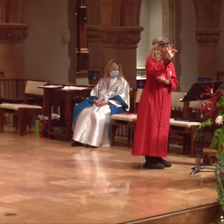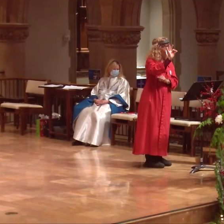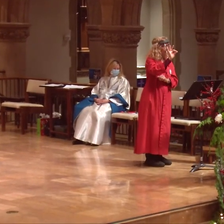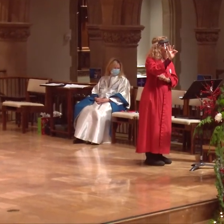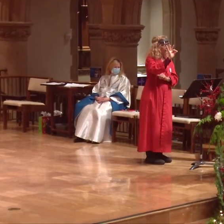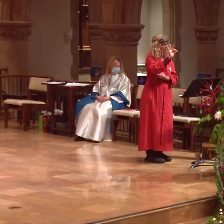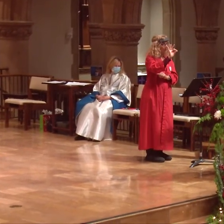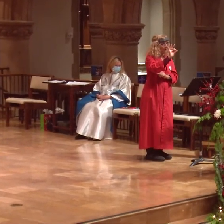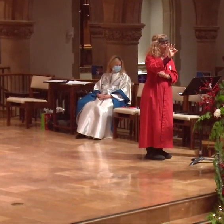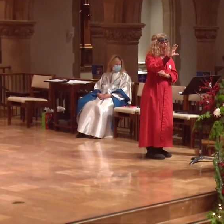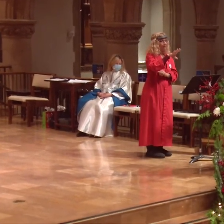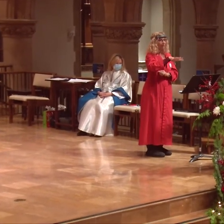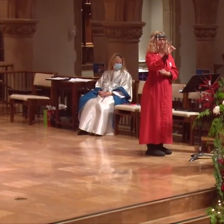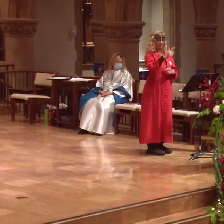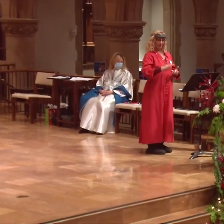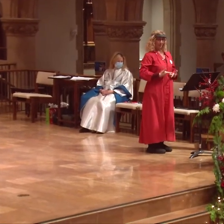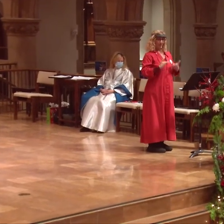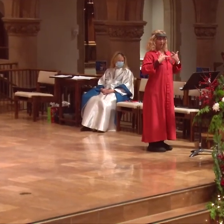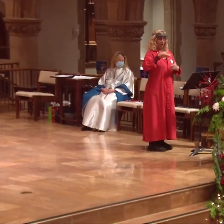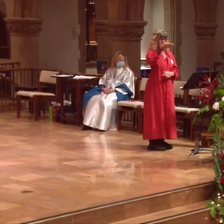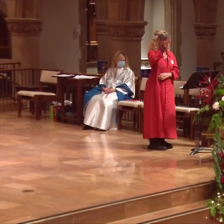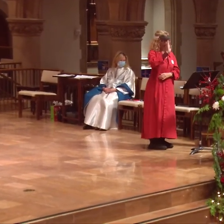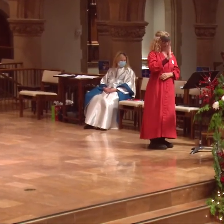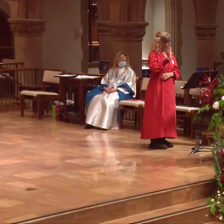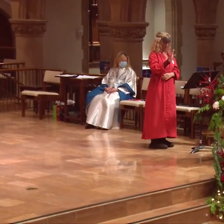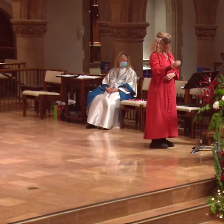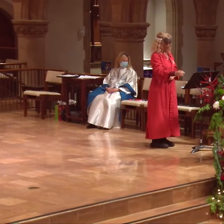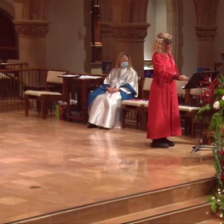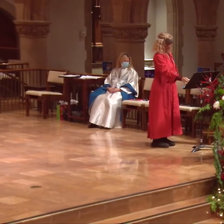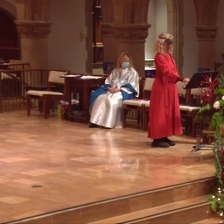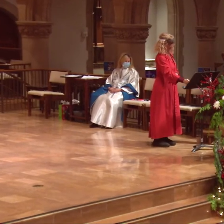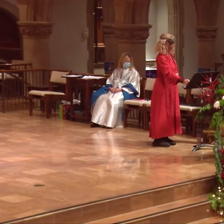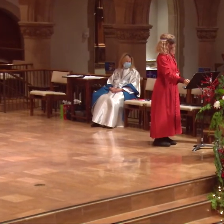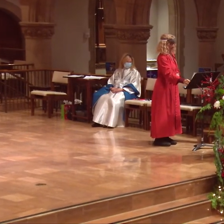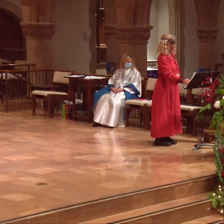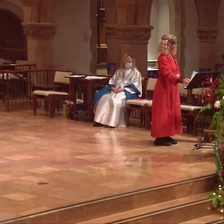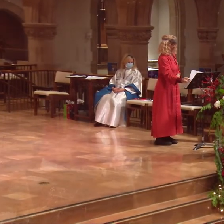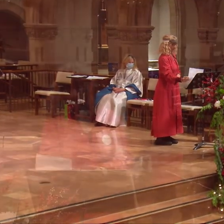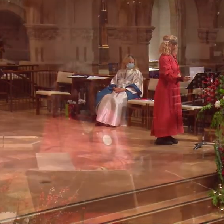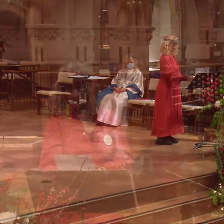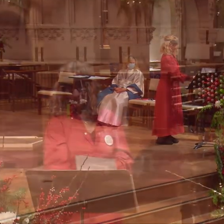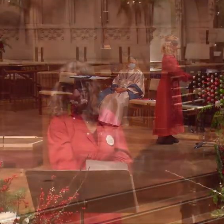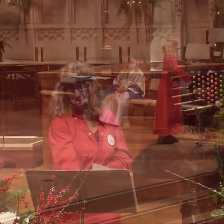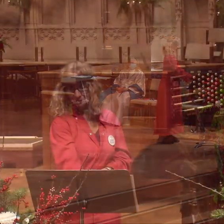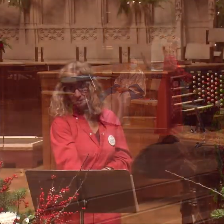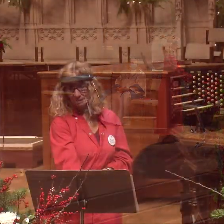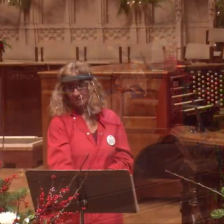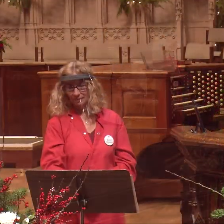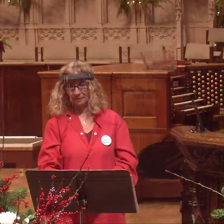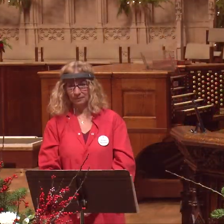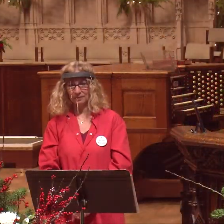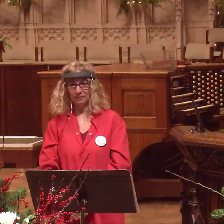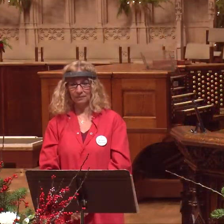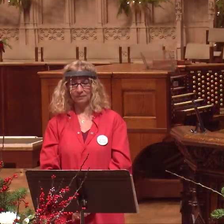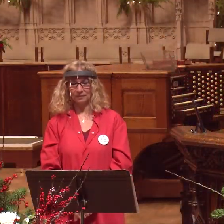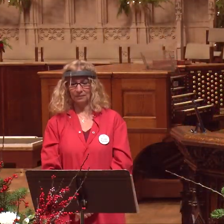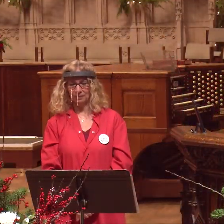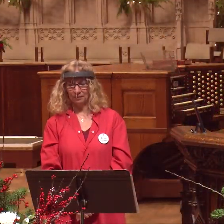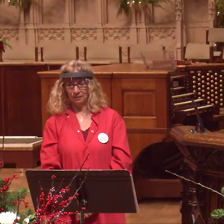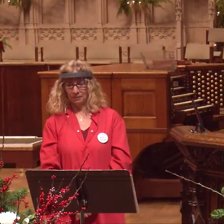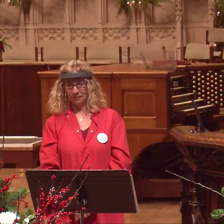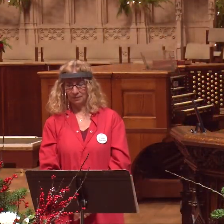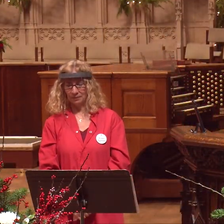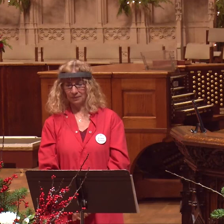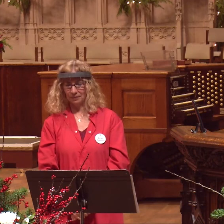they went to find the incarnate God. Cuando el ángel del Señor se apareció a los pastores y les dio la buena noticia de que el Mesías había nacido en la ciudad